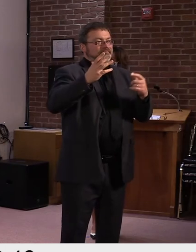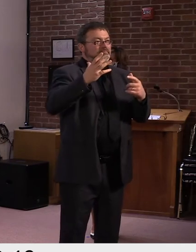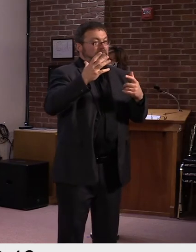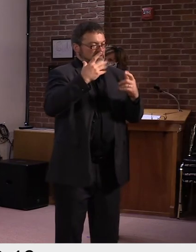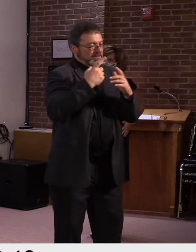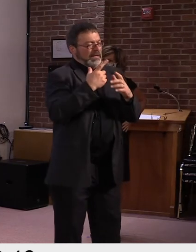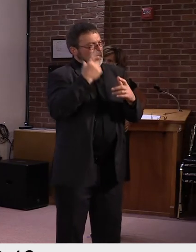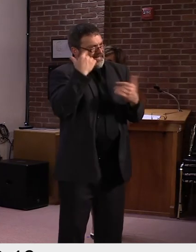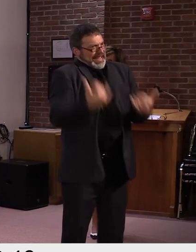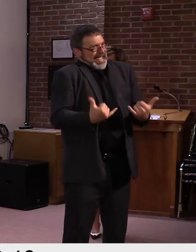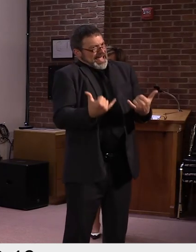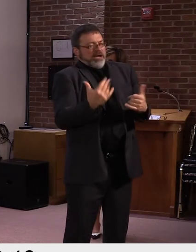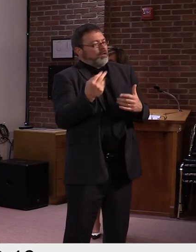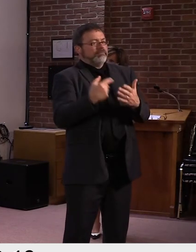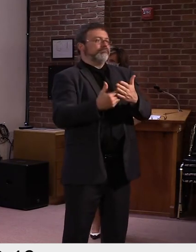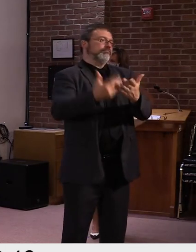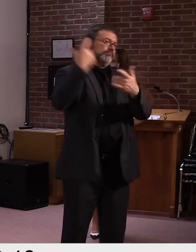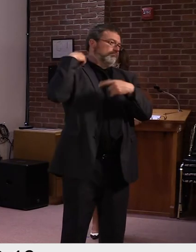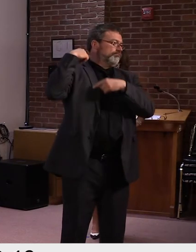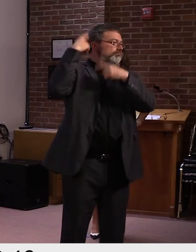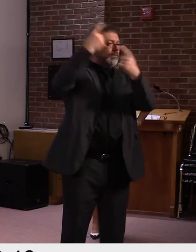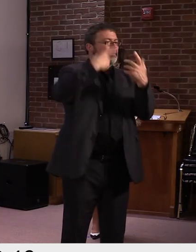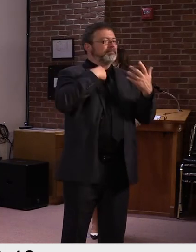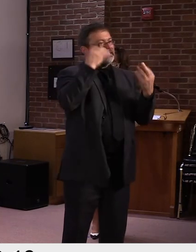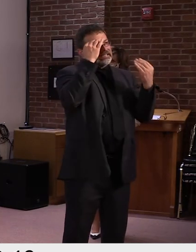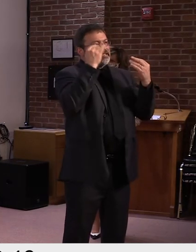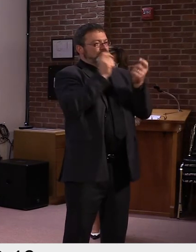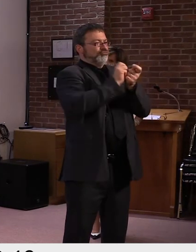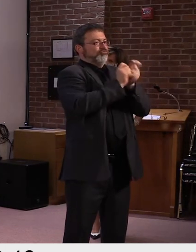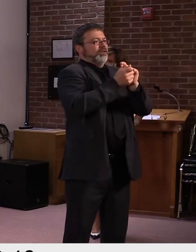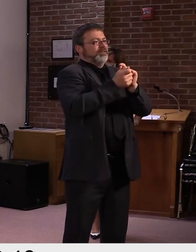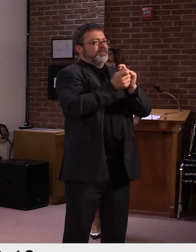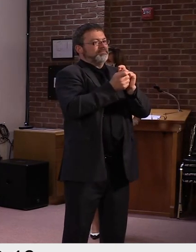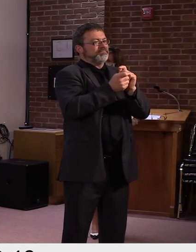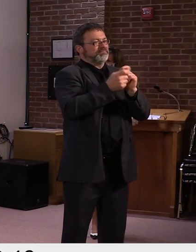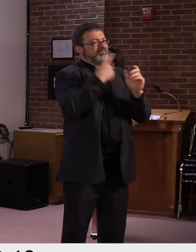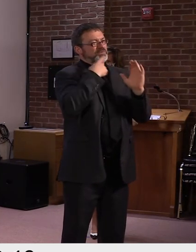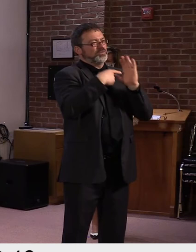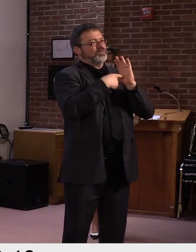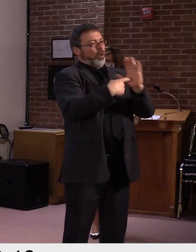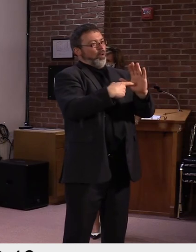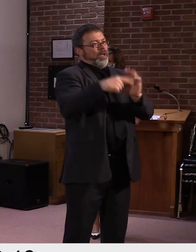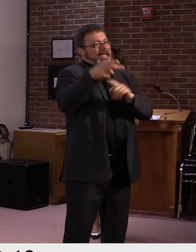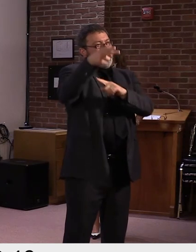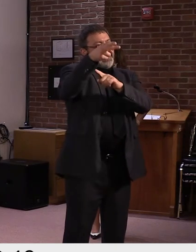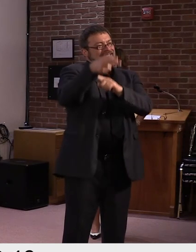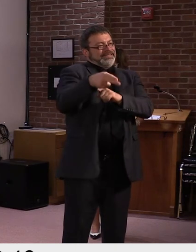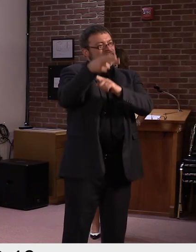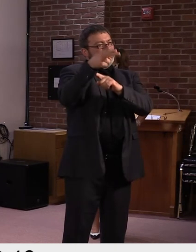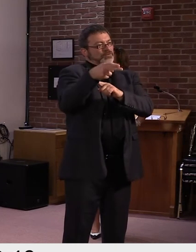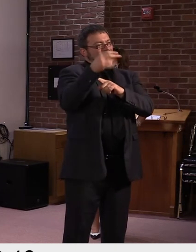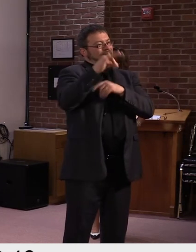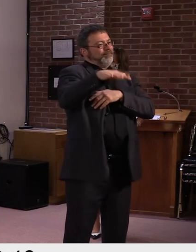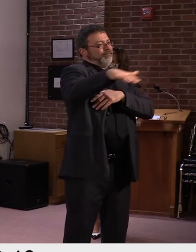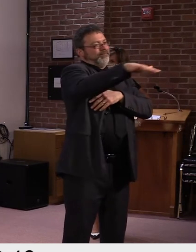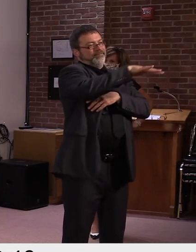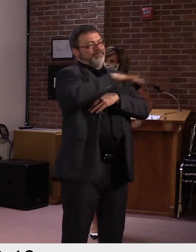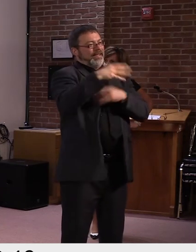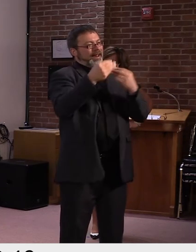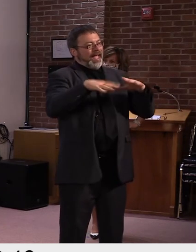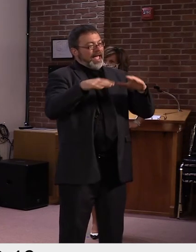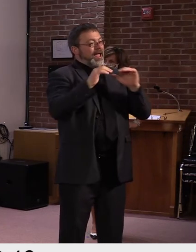it reflects the history of that particular parcel and how we acquired it, and at the same time recognize the challenges with its